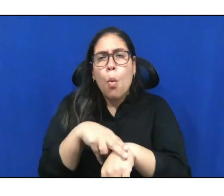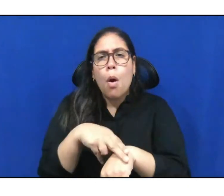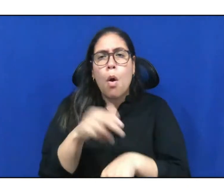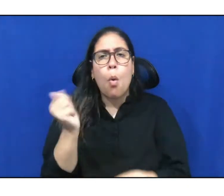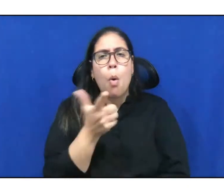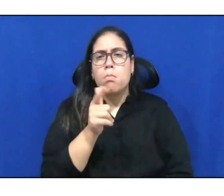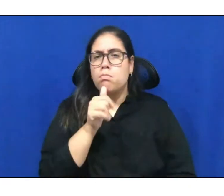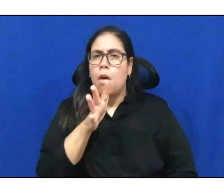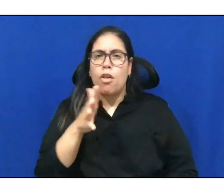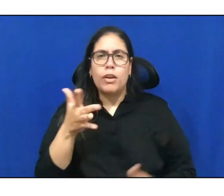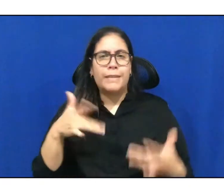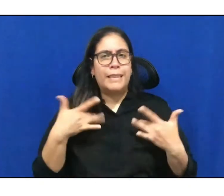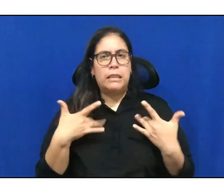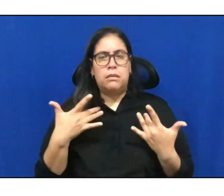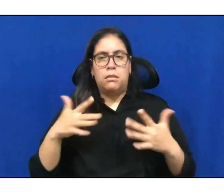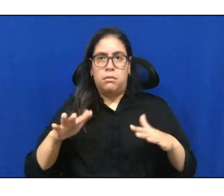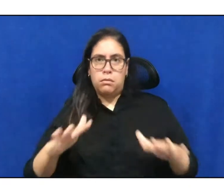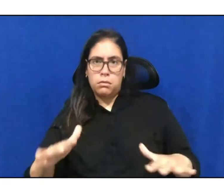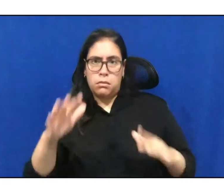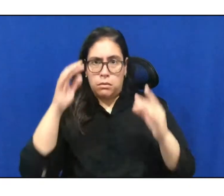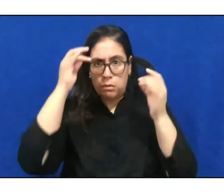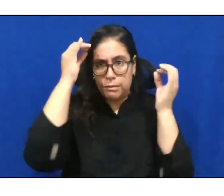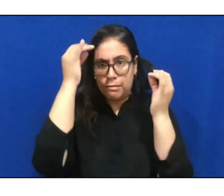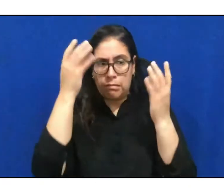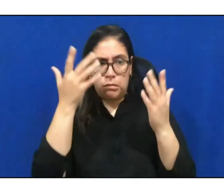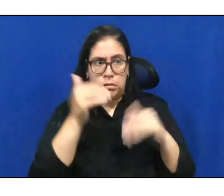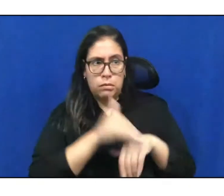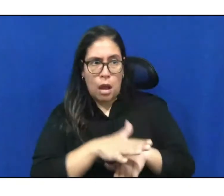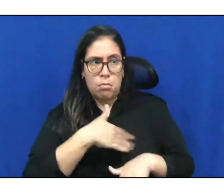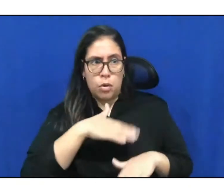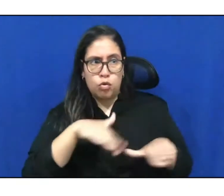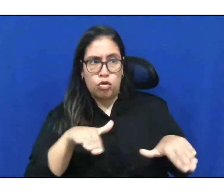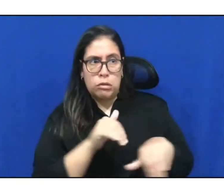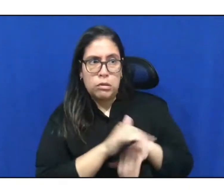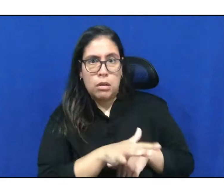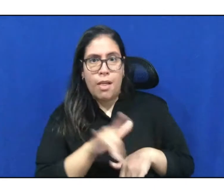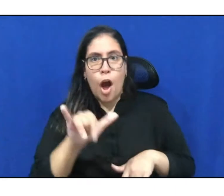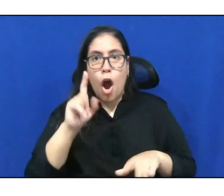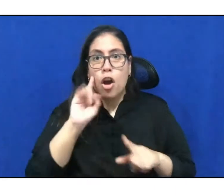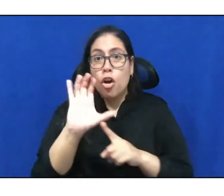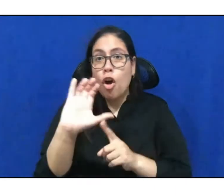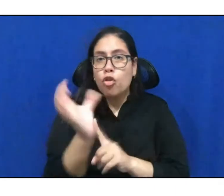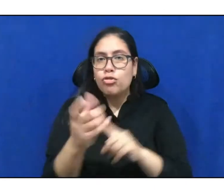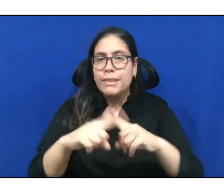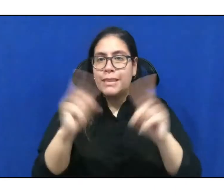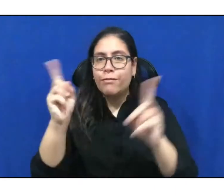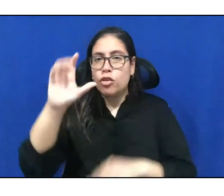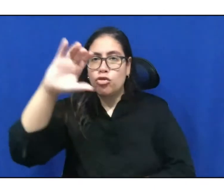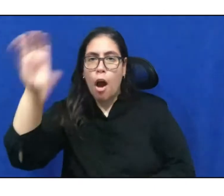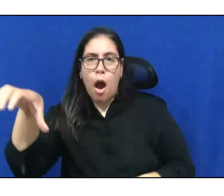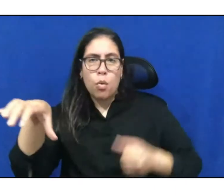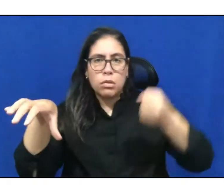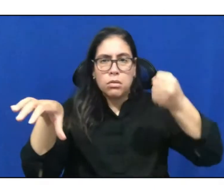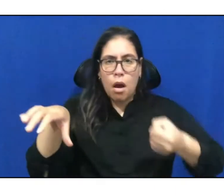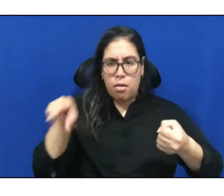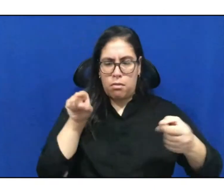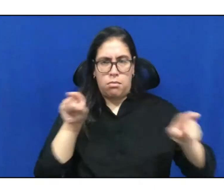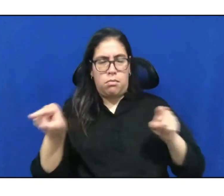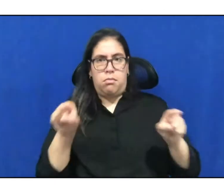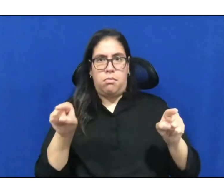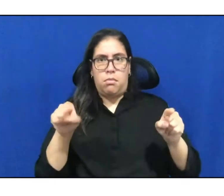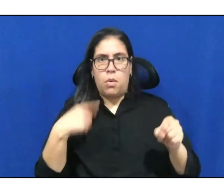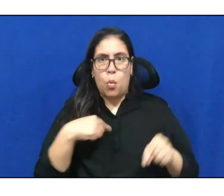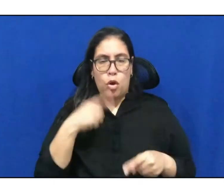do, right? That there is a culture shift and cultural shock, however we want to think about that. But there's also